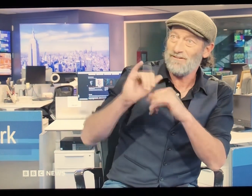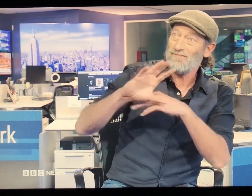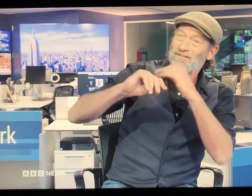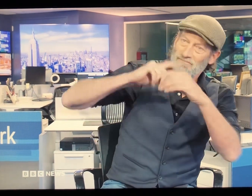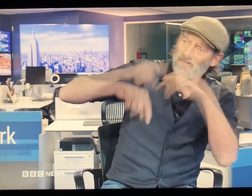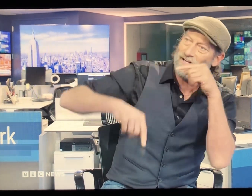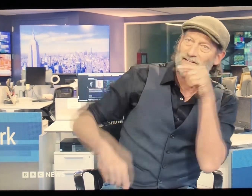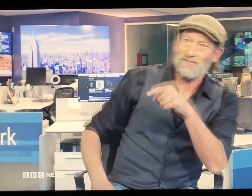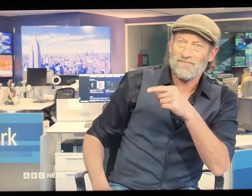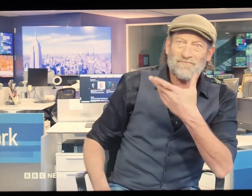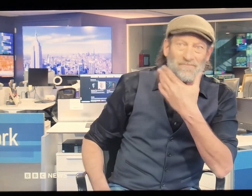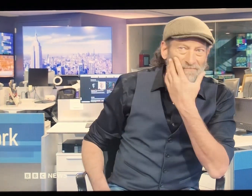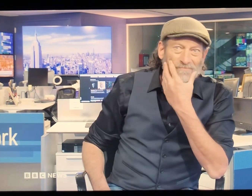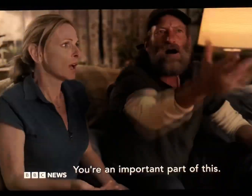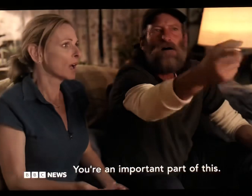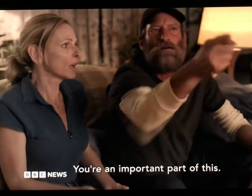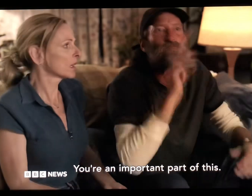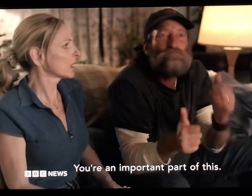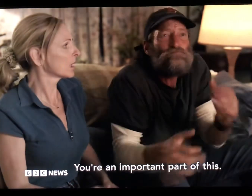inspiration from him that I got.